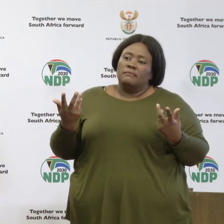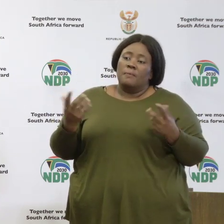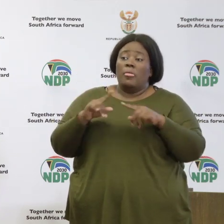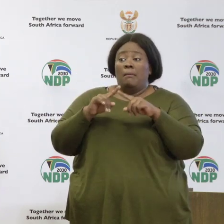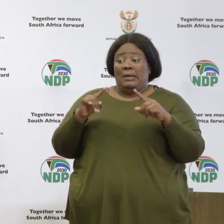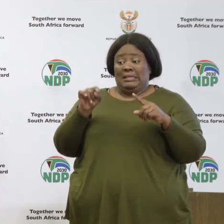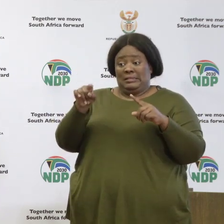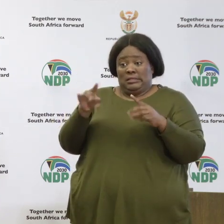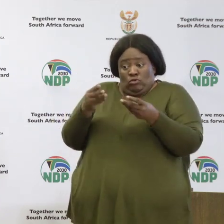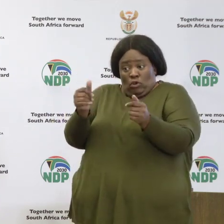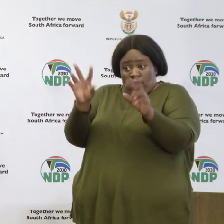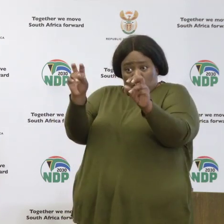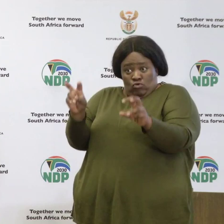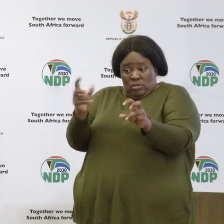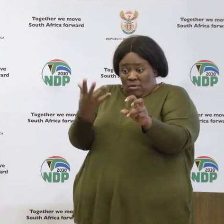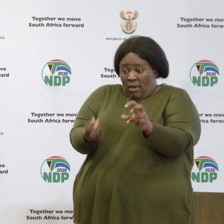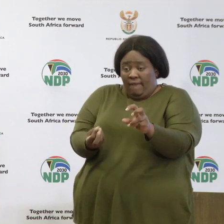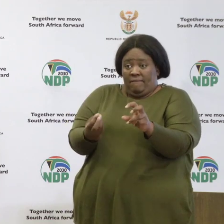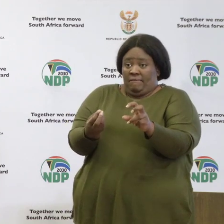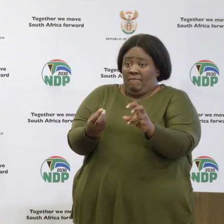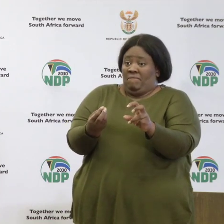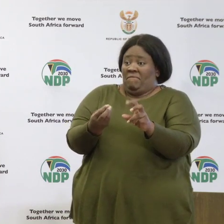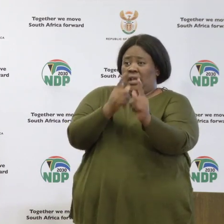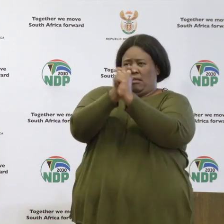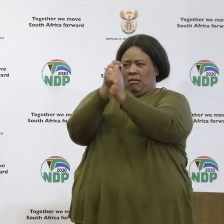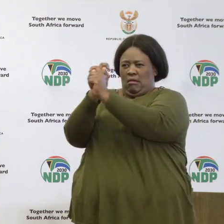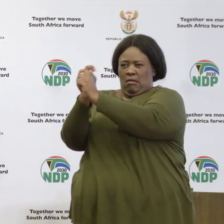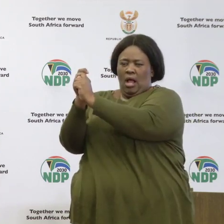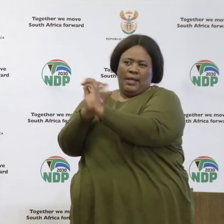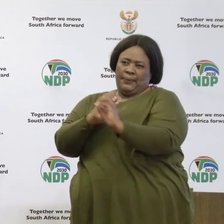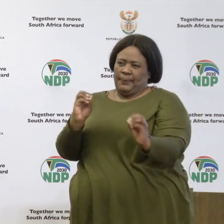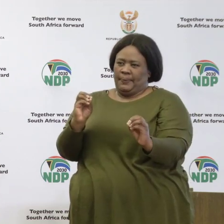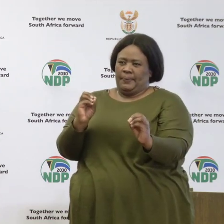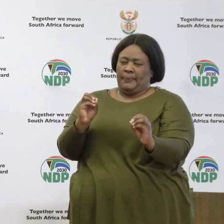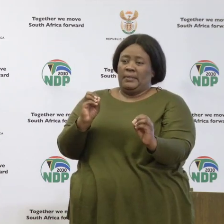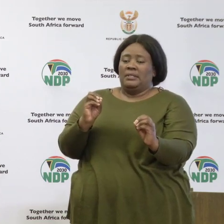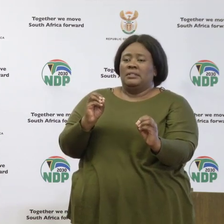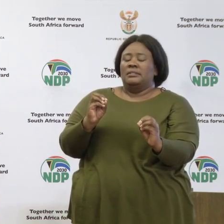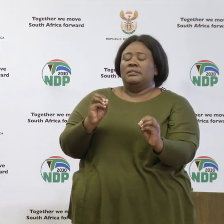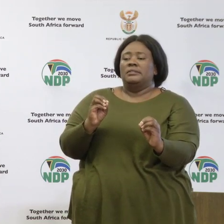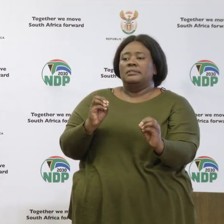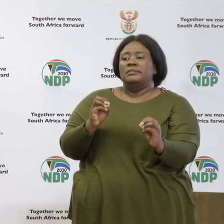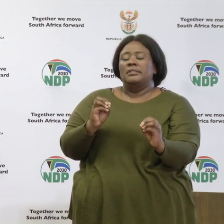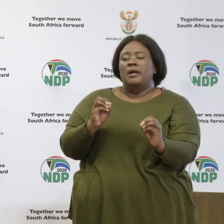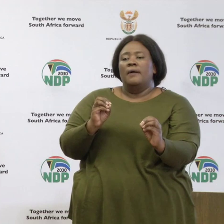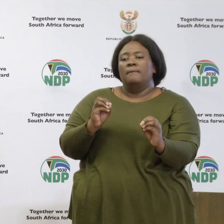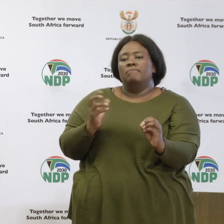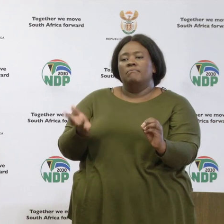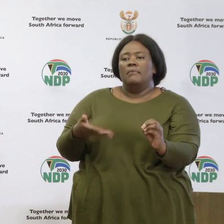deal with the situation that we have in informal settlements. So it translates very much into